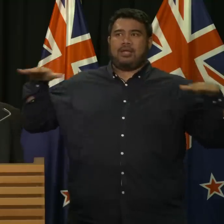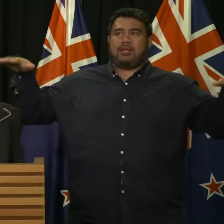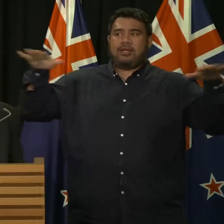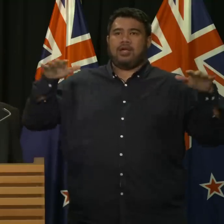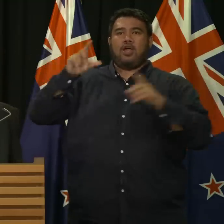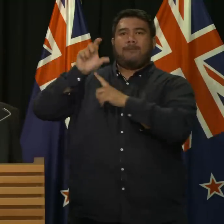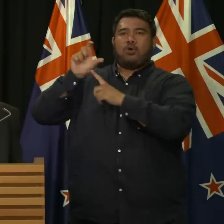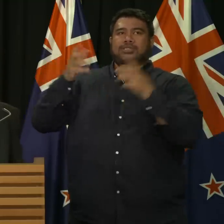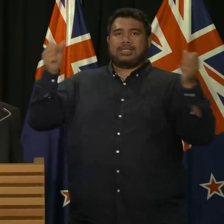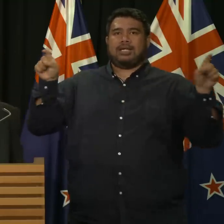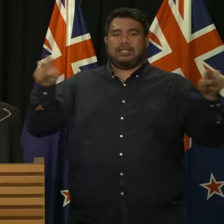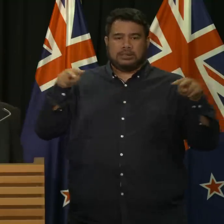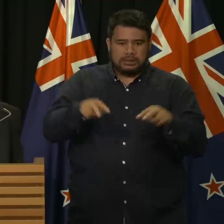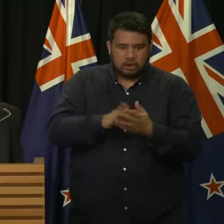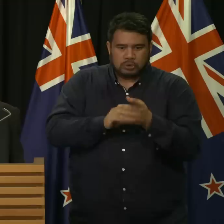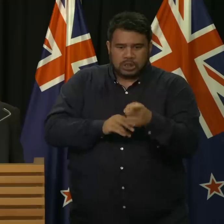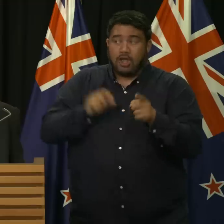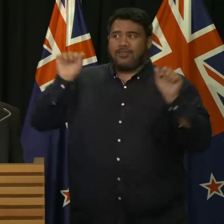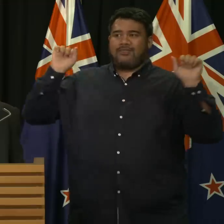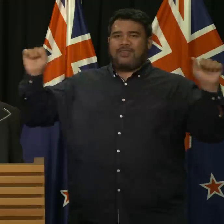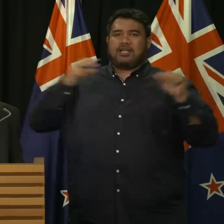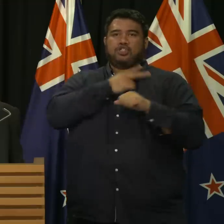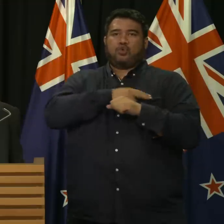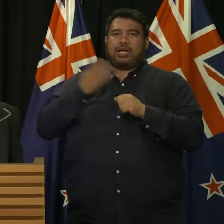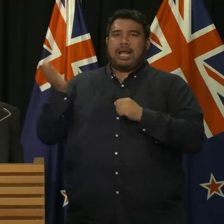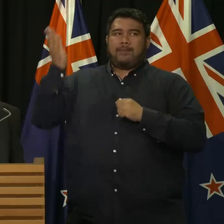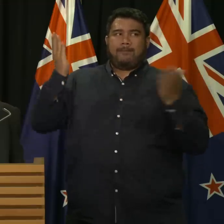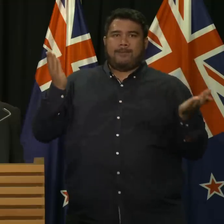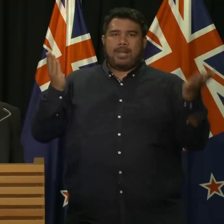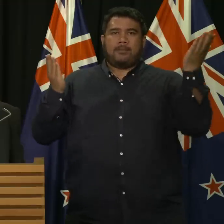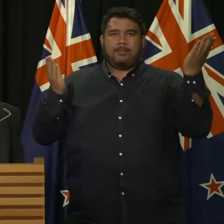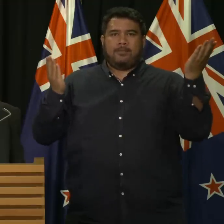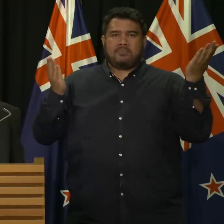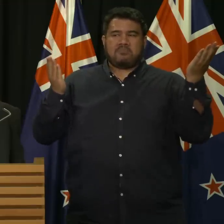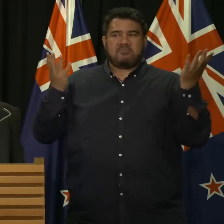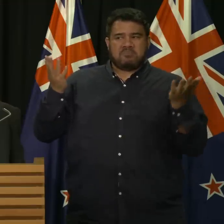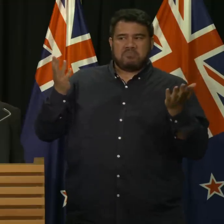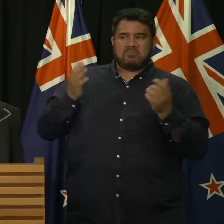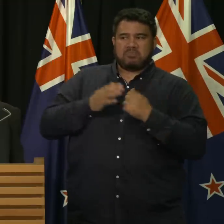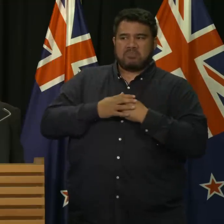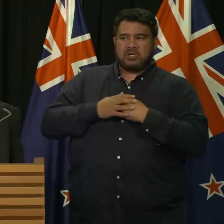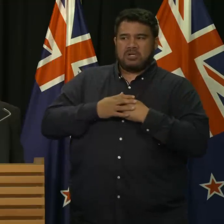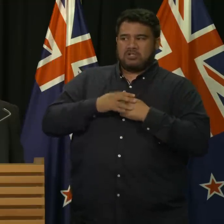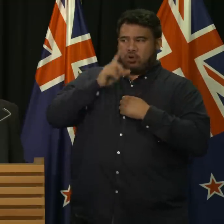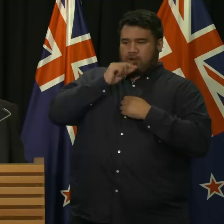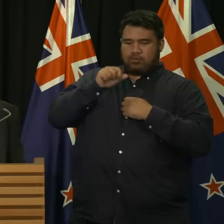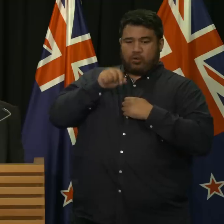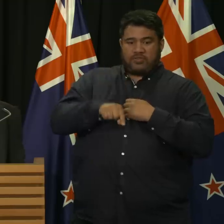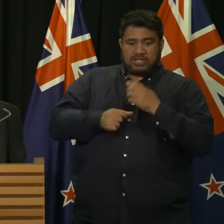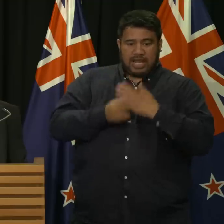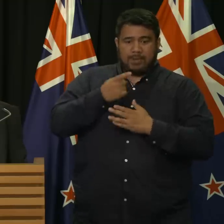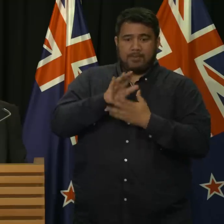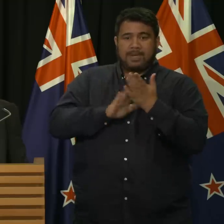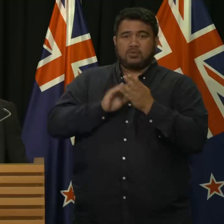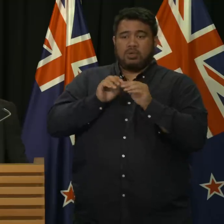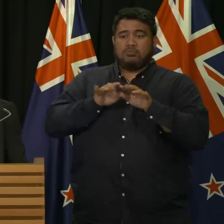mosques. Is there, a fear here as well that there might be just further threat inspired by this? Look, I think that's